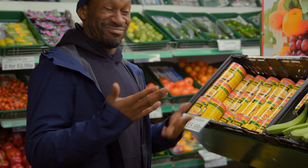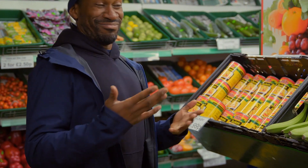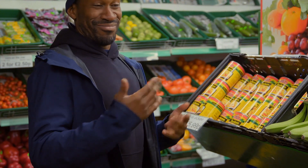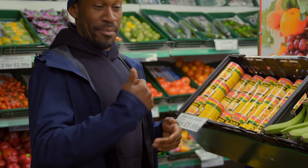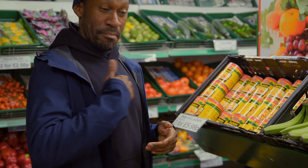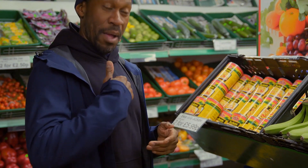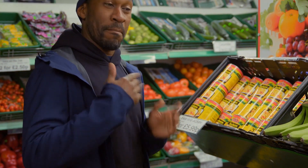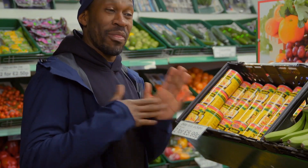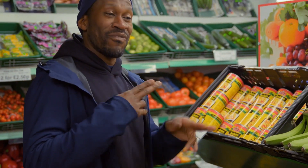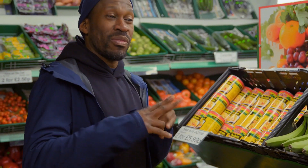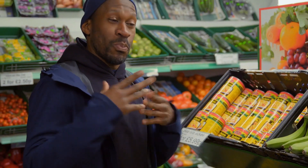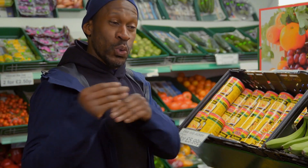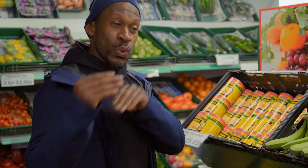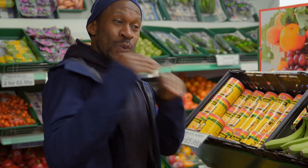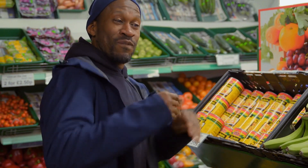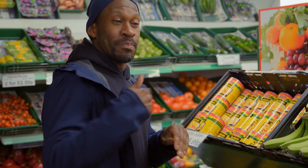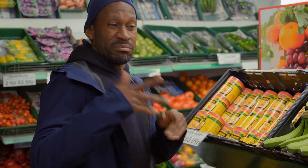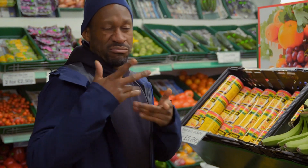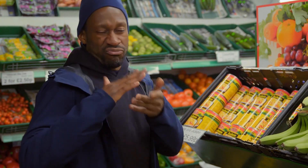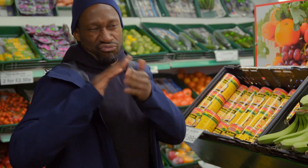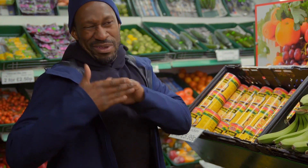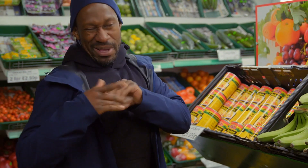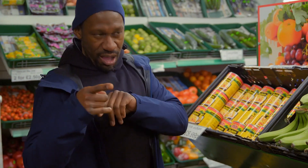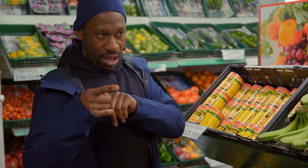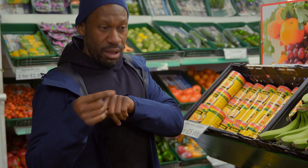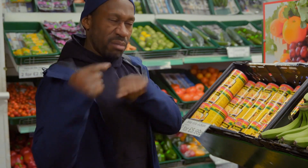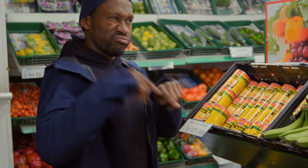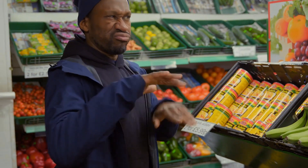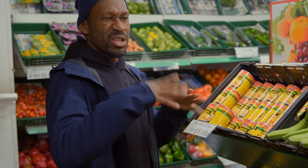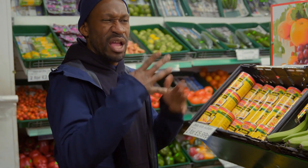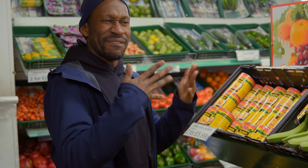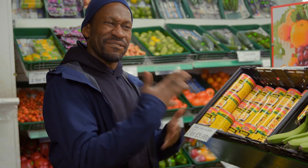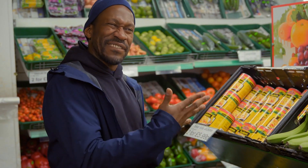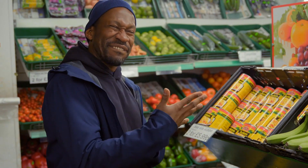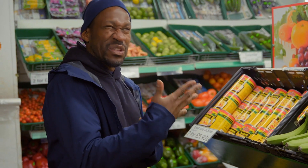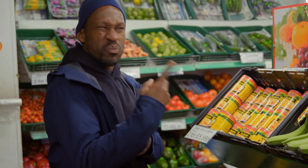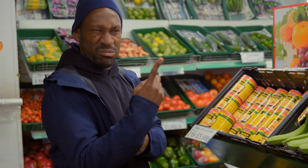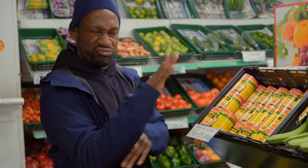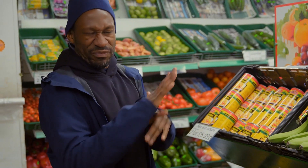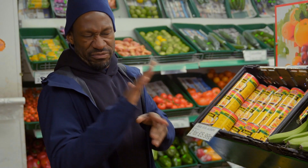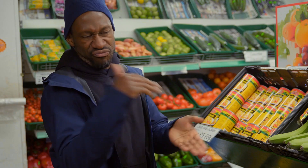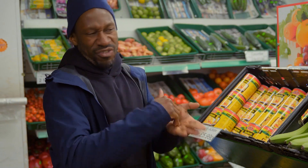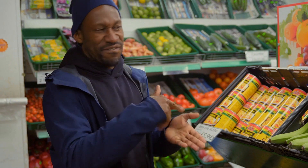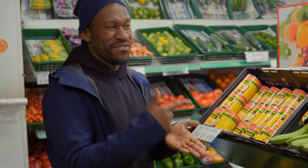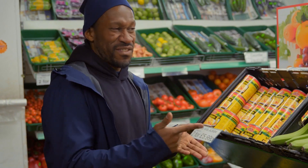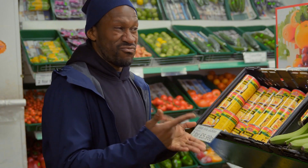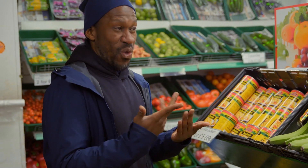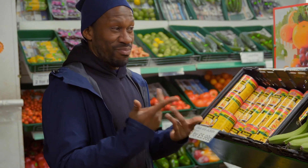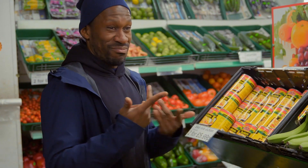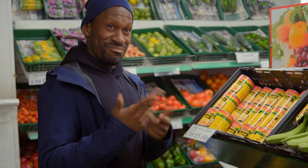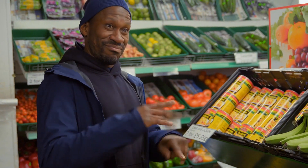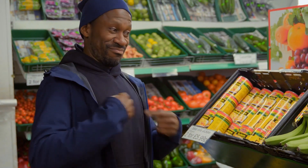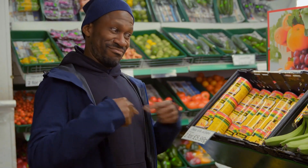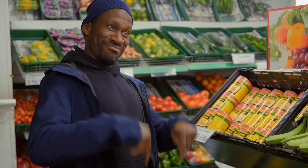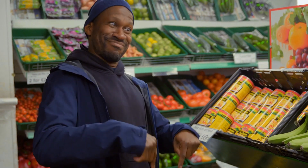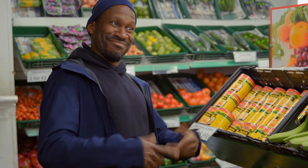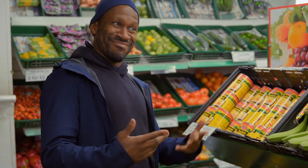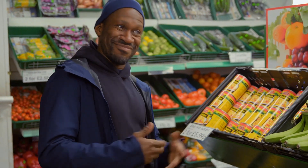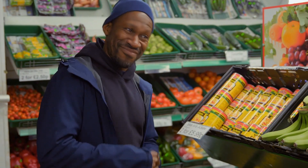up here, although my parents moved here from Jamaica in 1950, 1951, but I was born here.